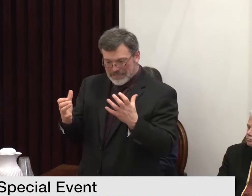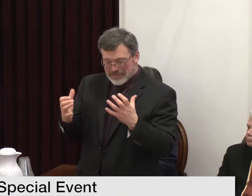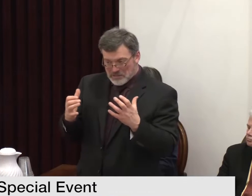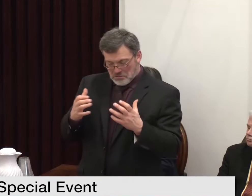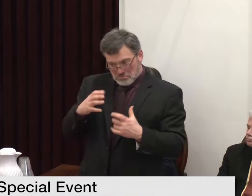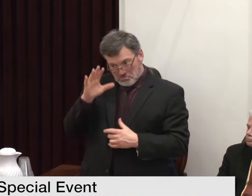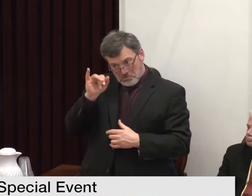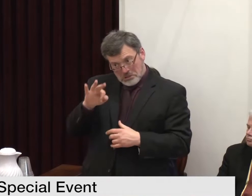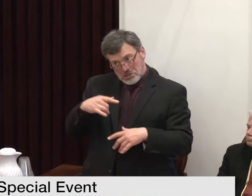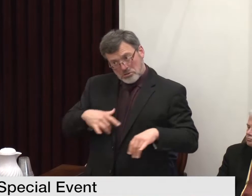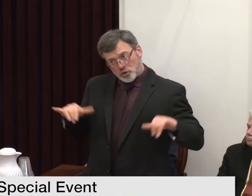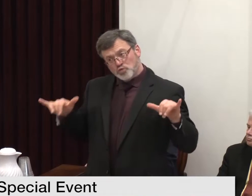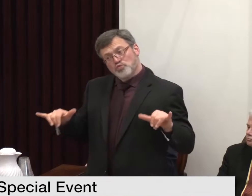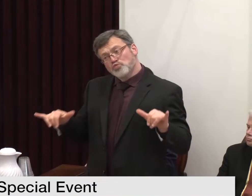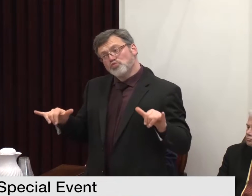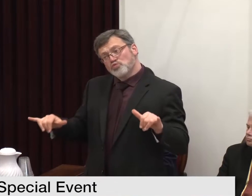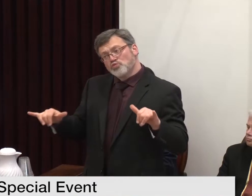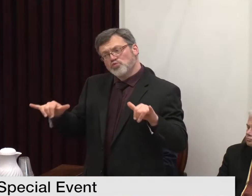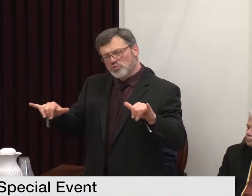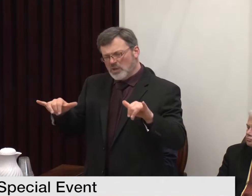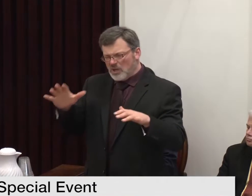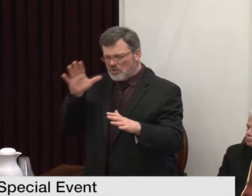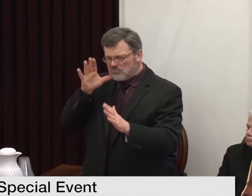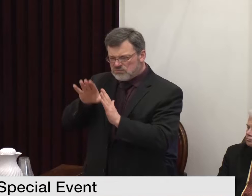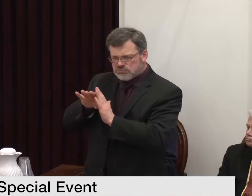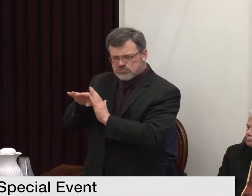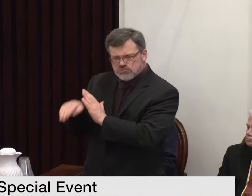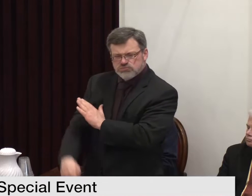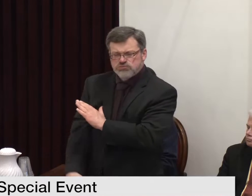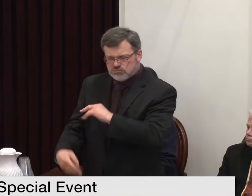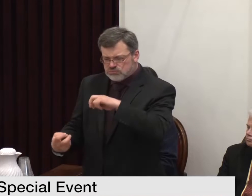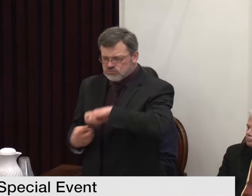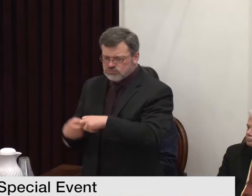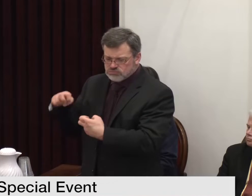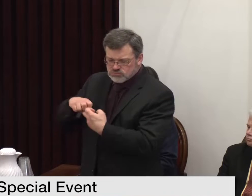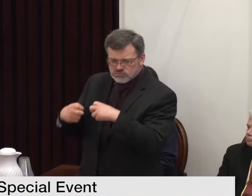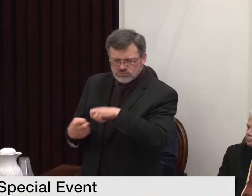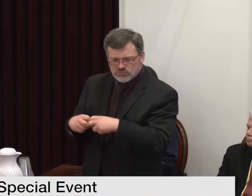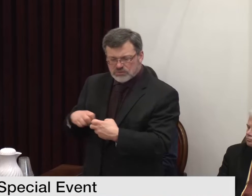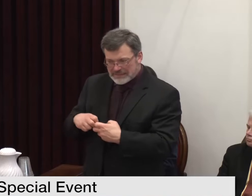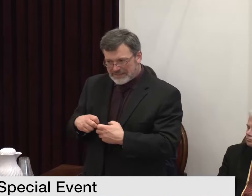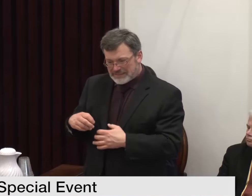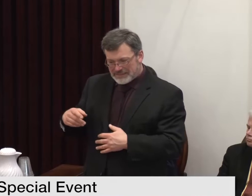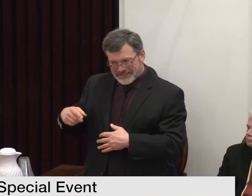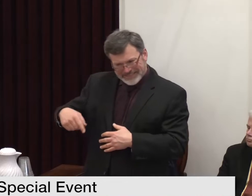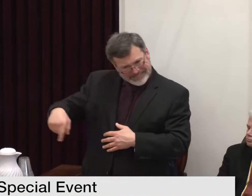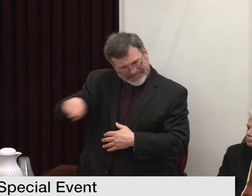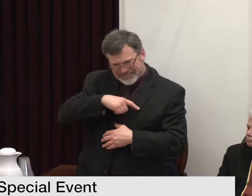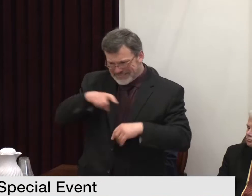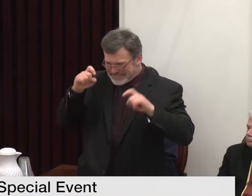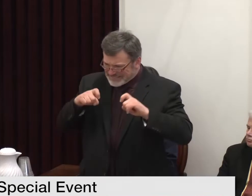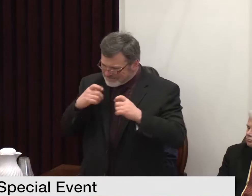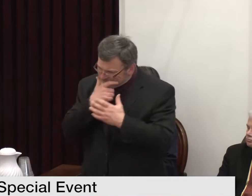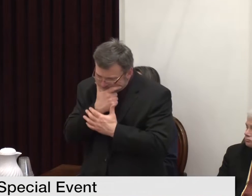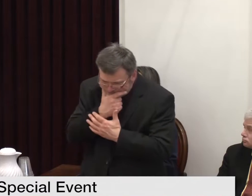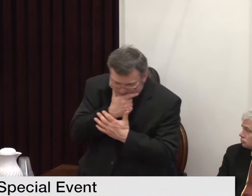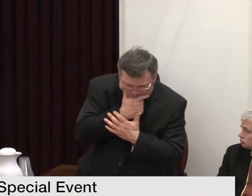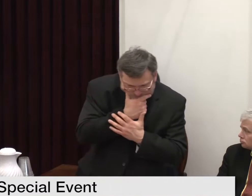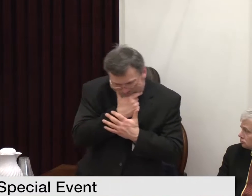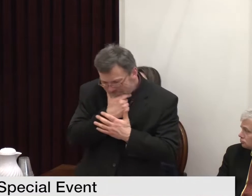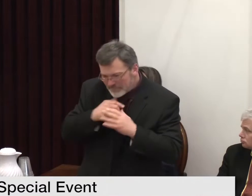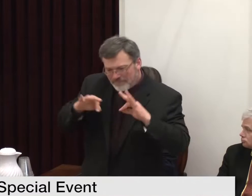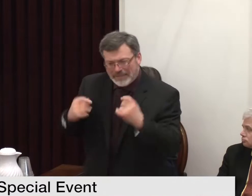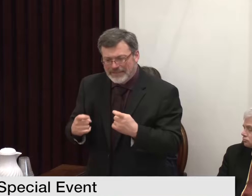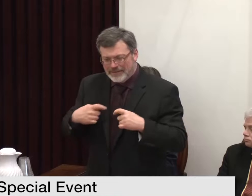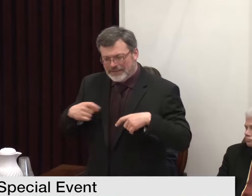while we fix these fundamentals, we'll need to constantly look for ways to contain costs and improve outcomes.